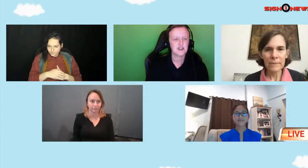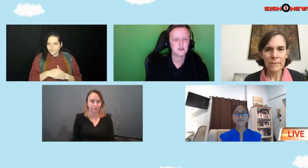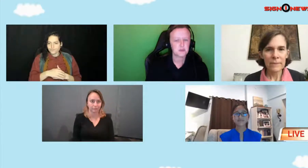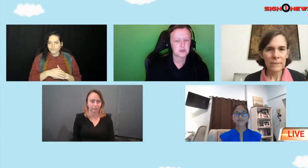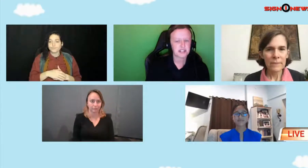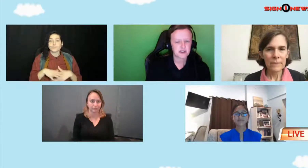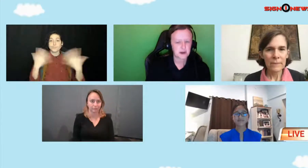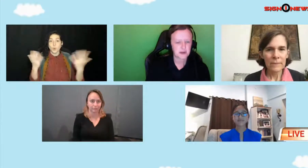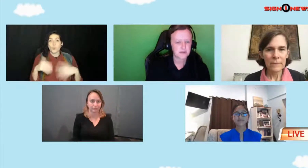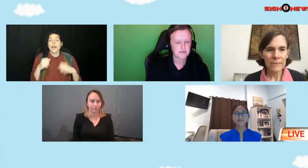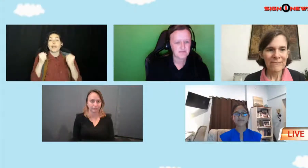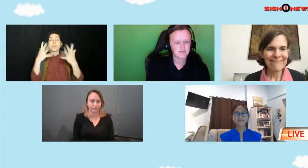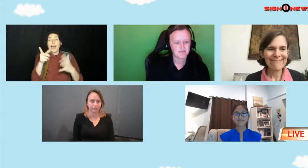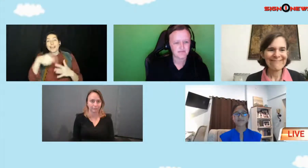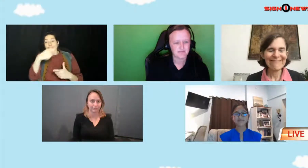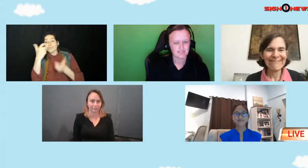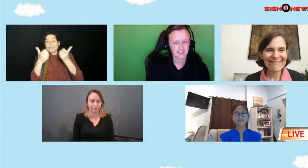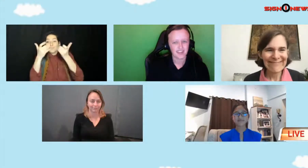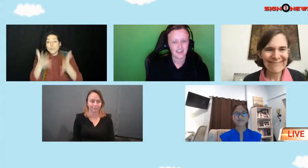inner superhero.